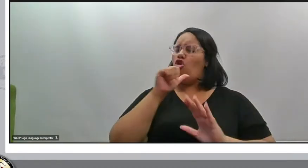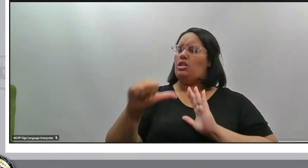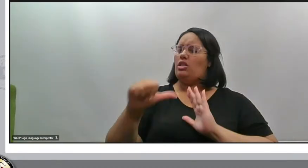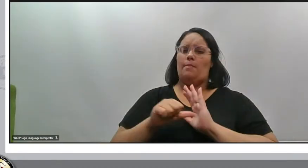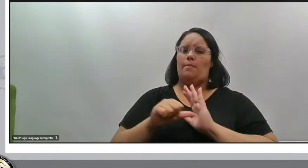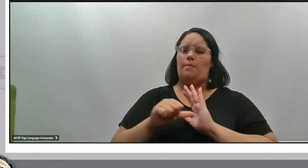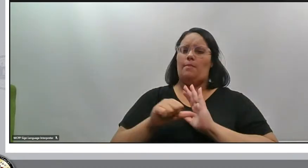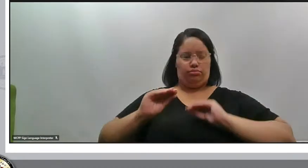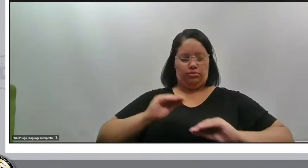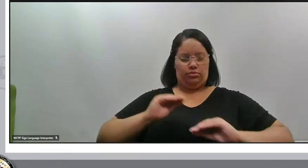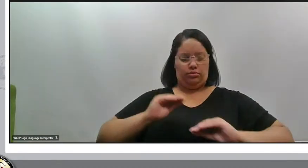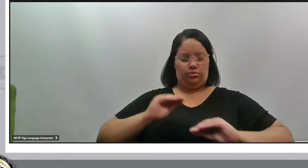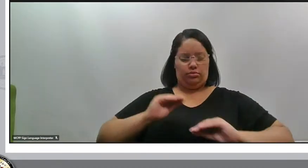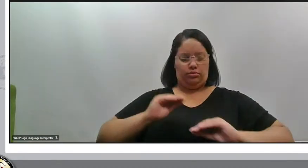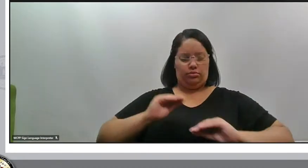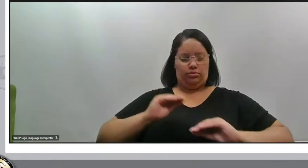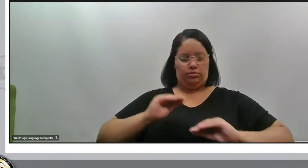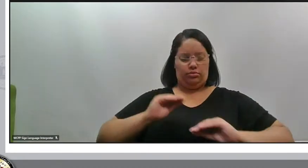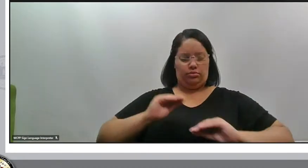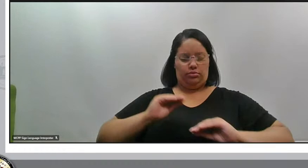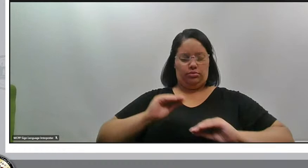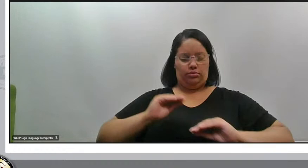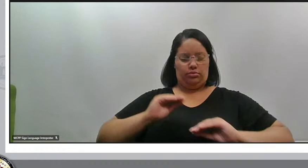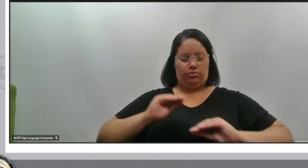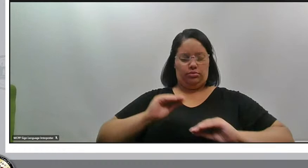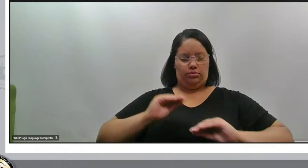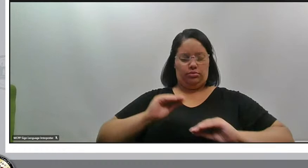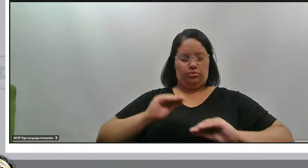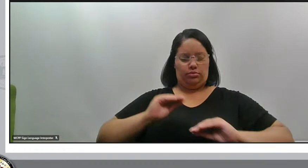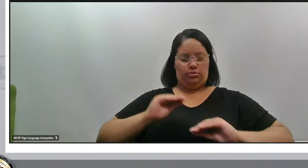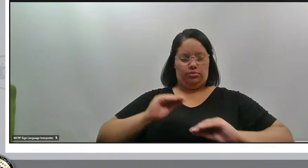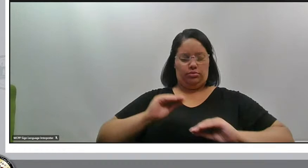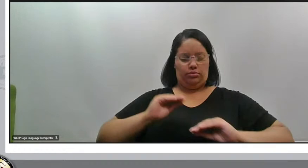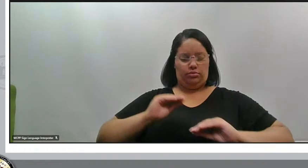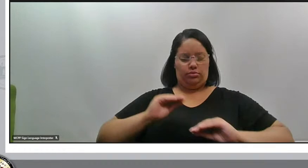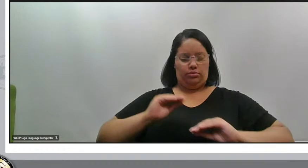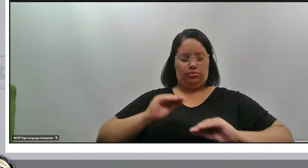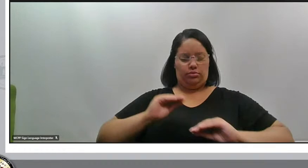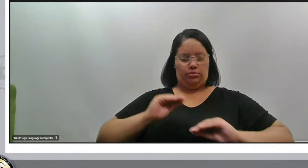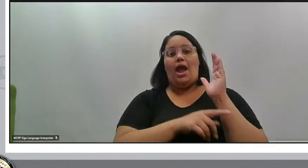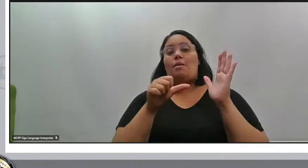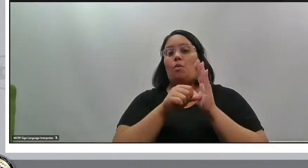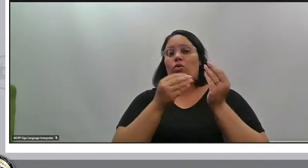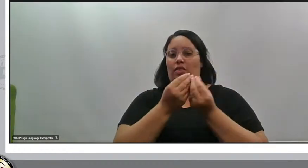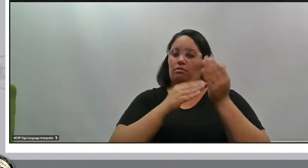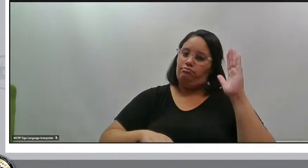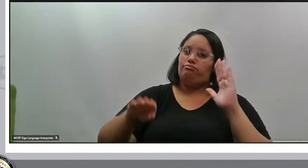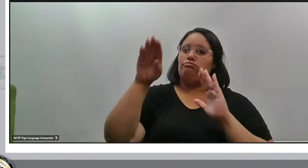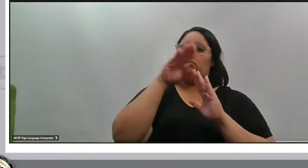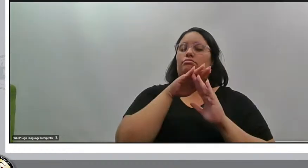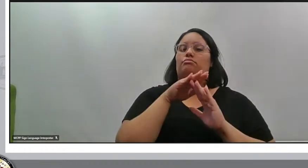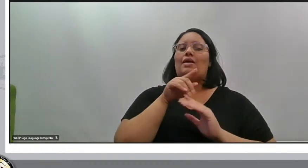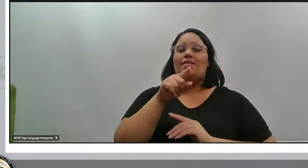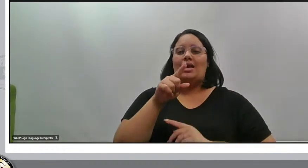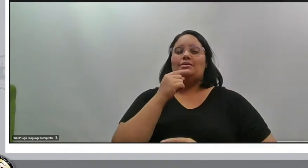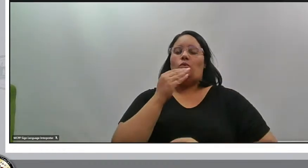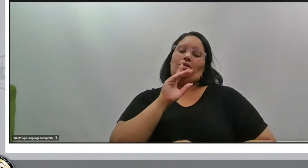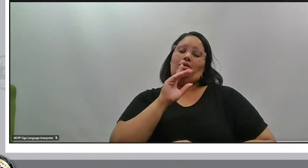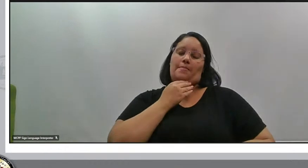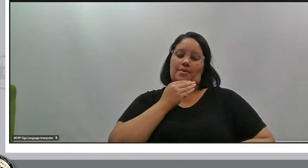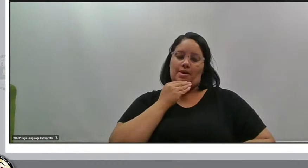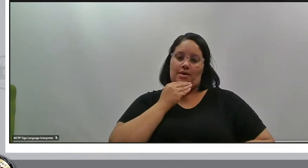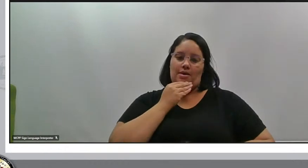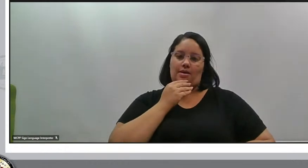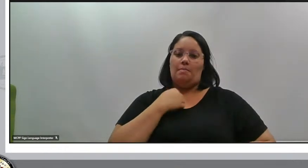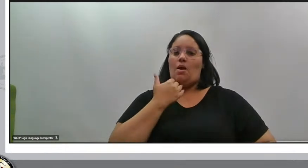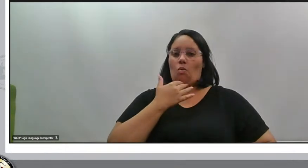reprioritizing that which is not important to that which is important. And that is what I was saying. So I just want that